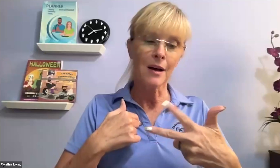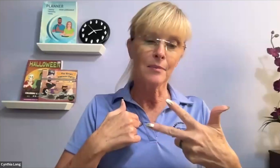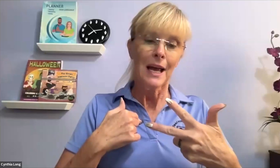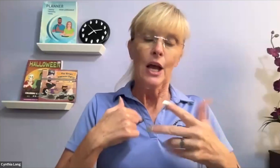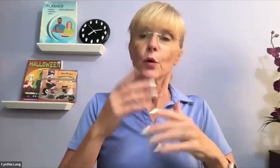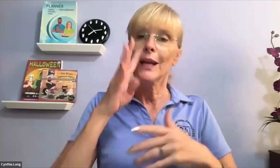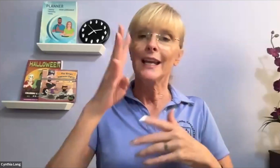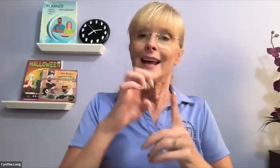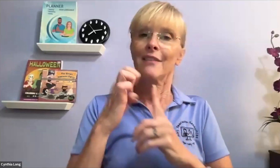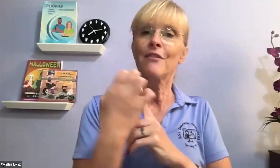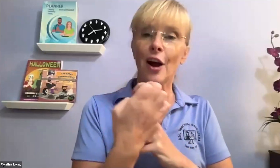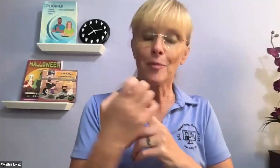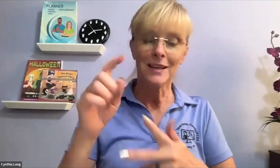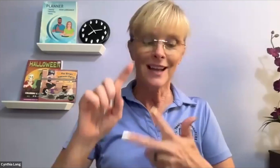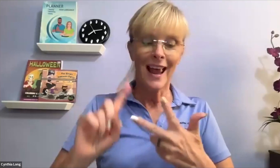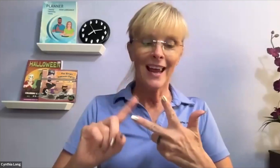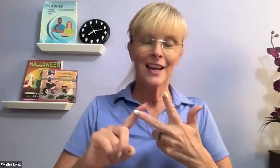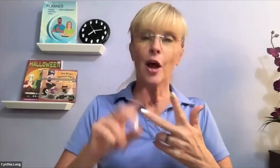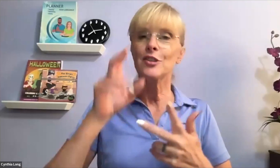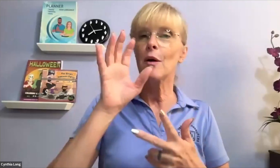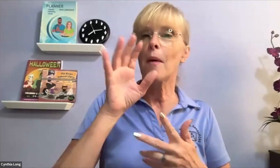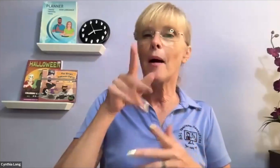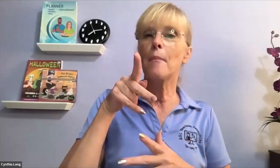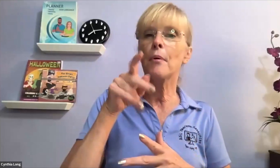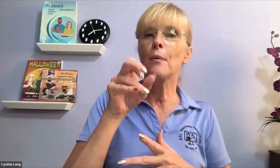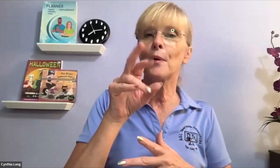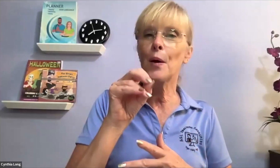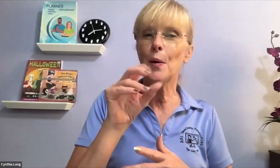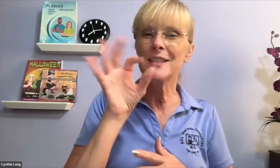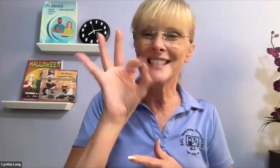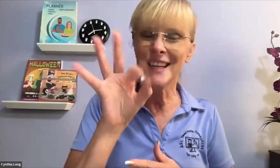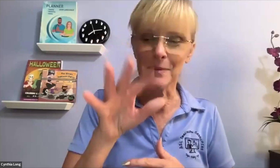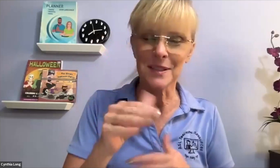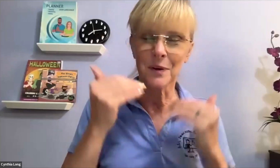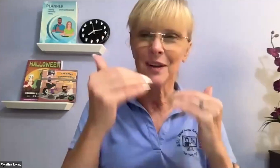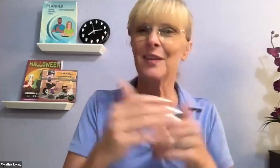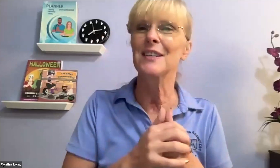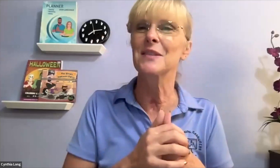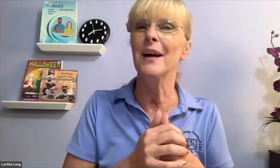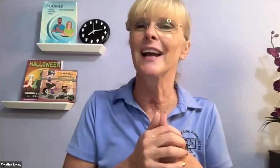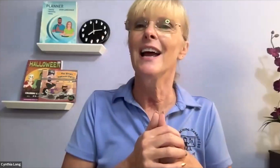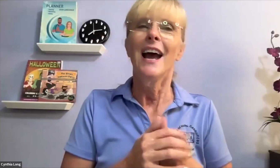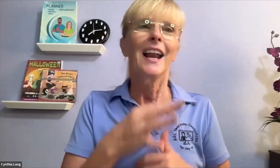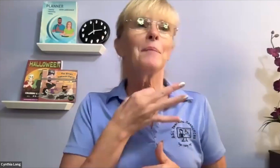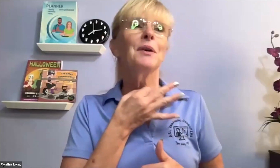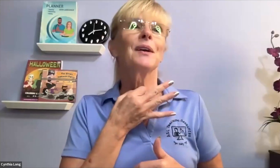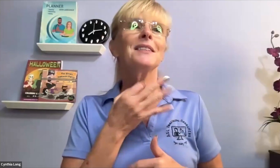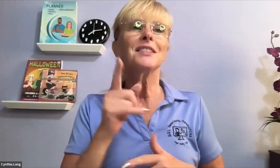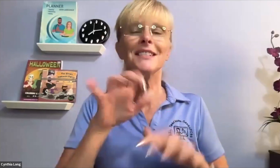some creating that environment and some pro tips. So we're going to throw this way. And I'm curious, just